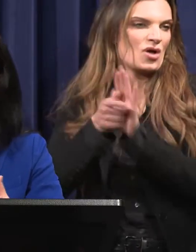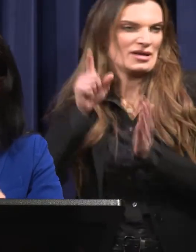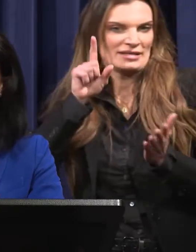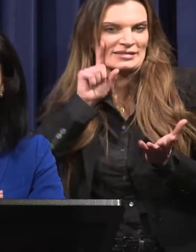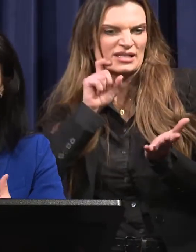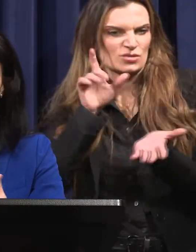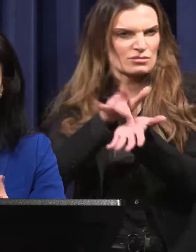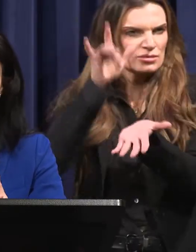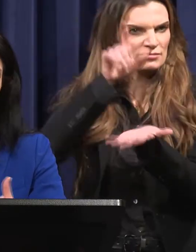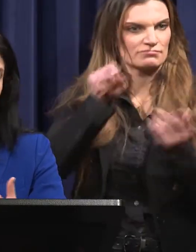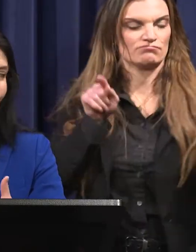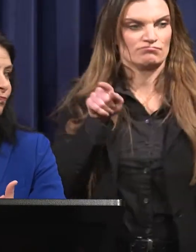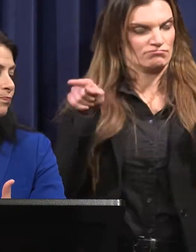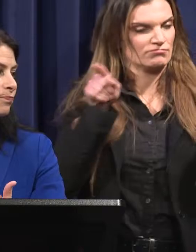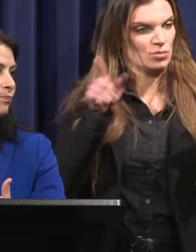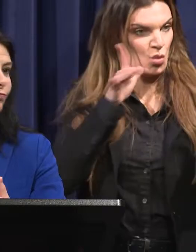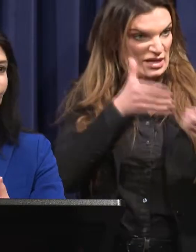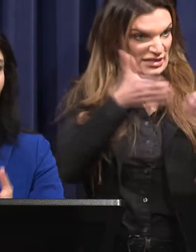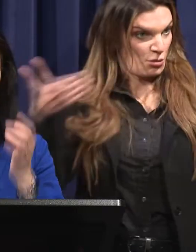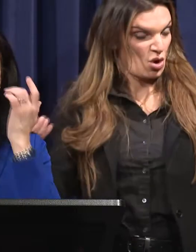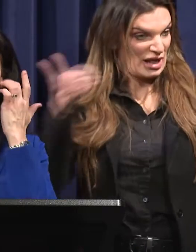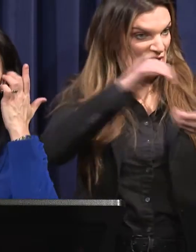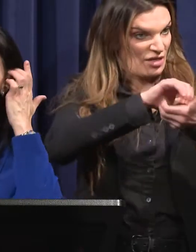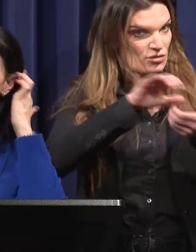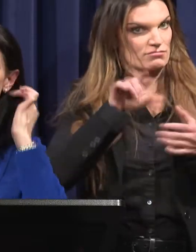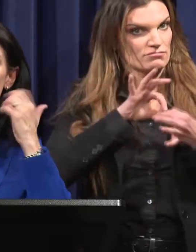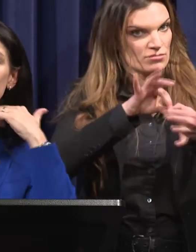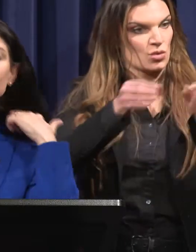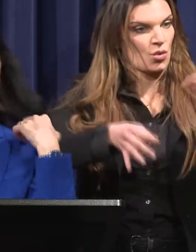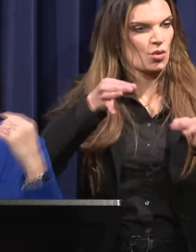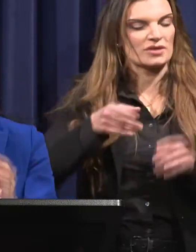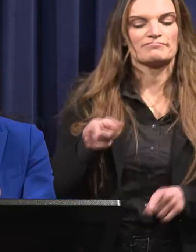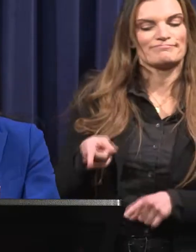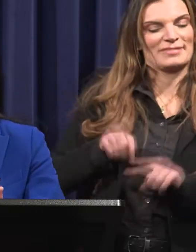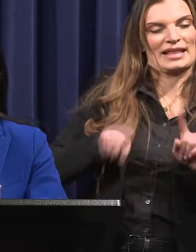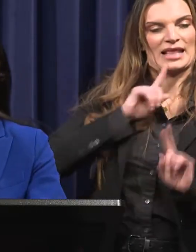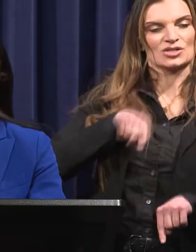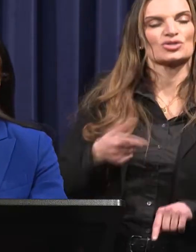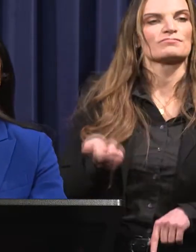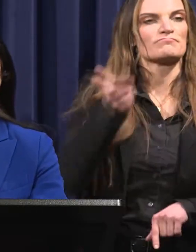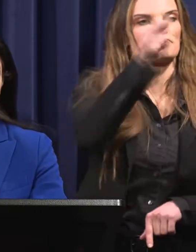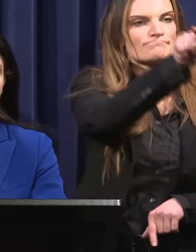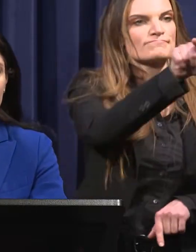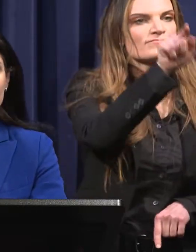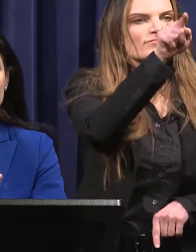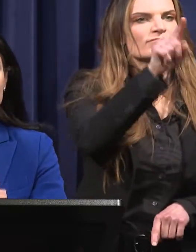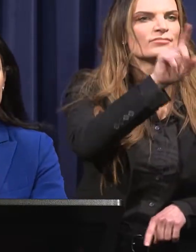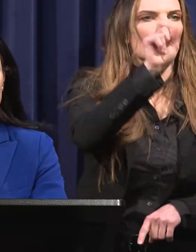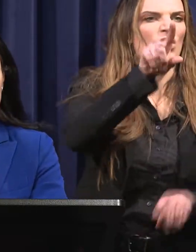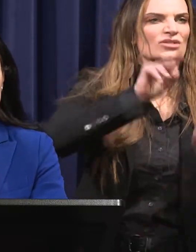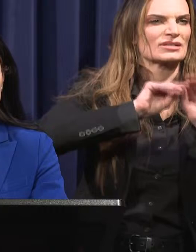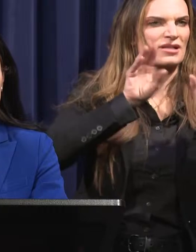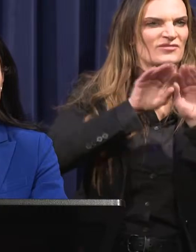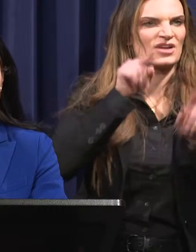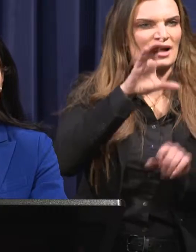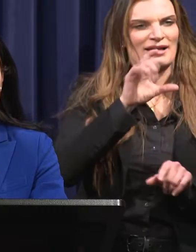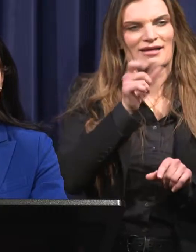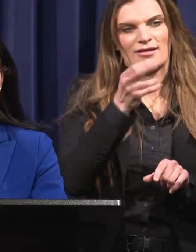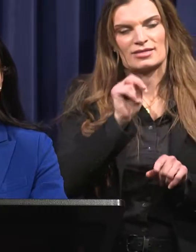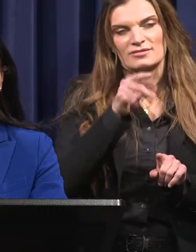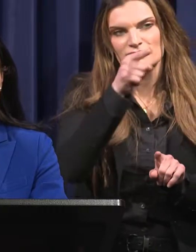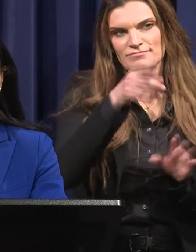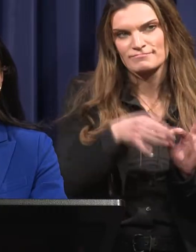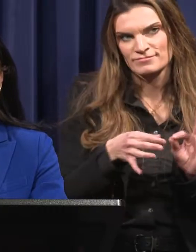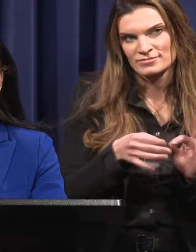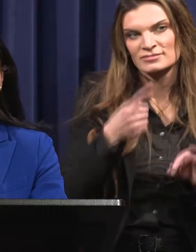question. We have time for about 2 more. I'll start with Colin in the back. Colin, Michigan Public Radio Network. Just a quick clarification question. I have in my notes you said